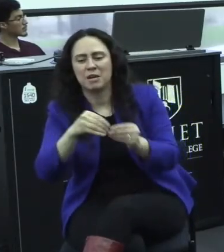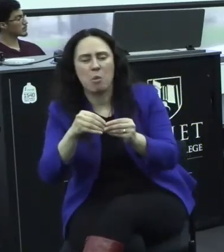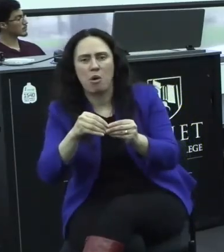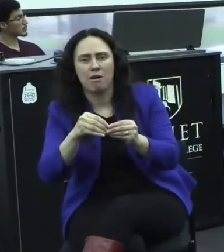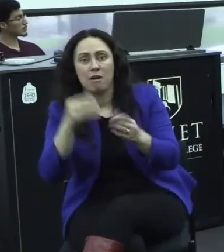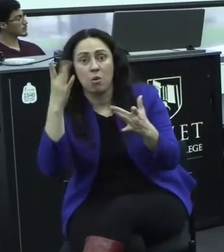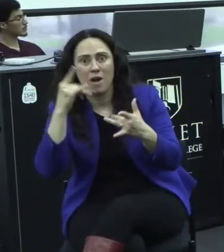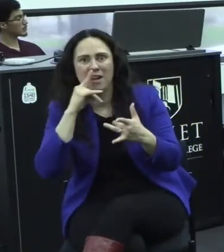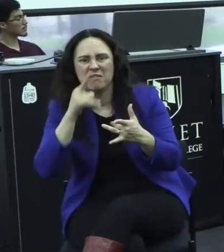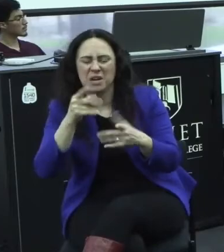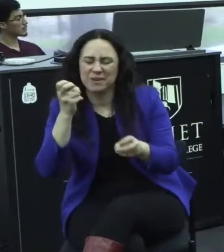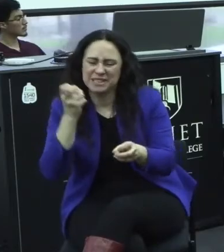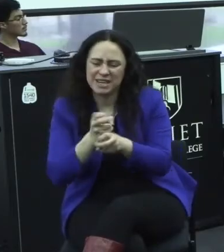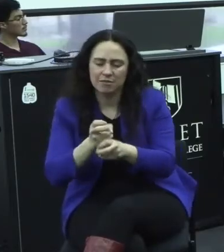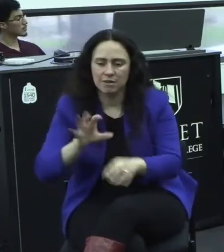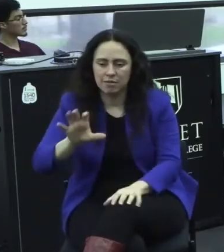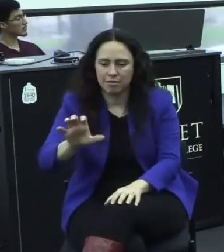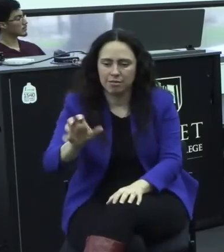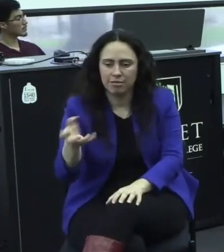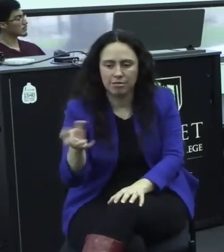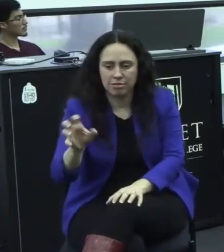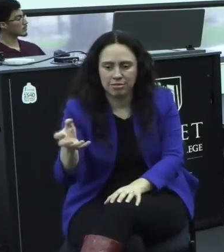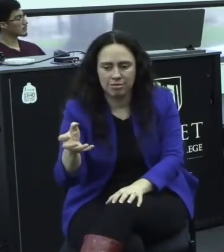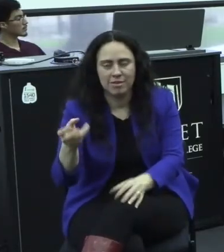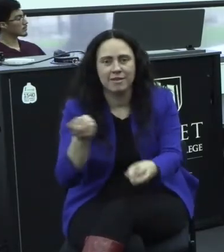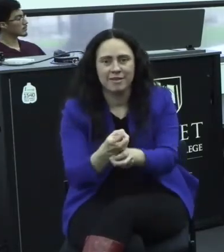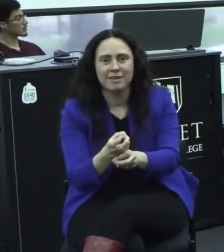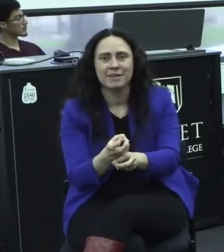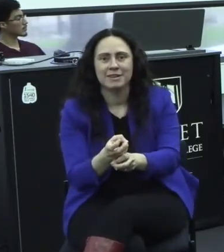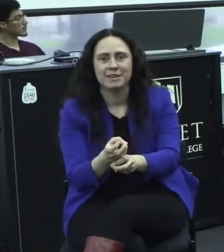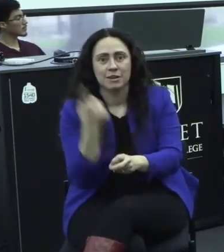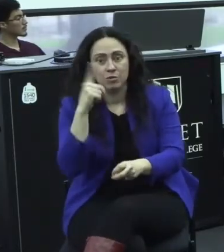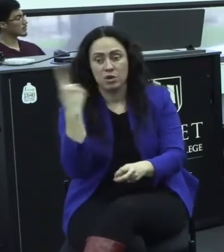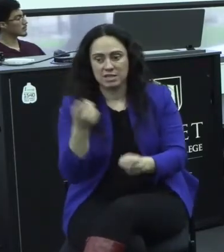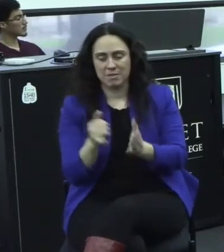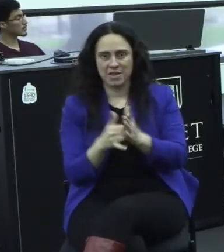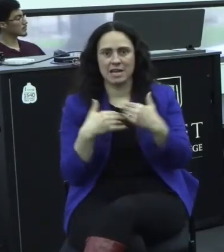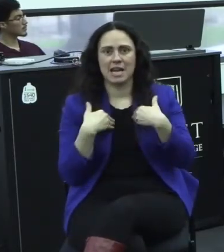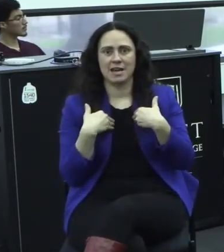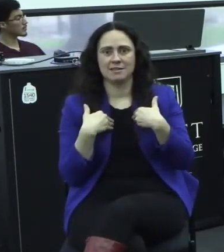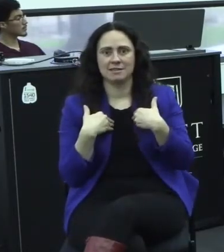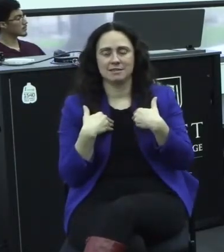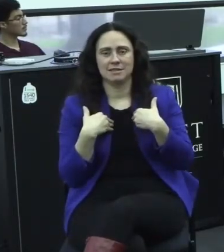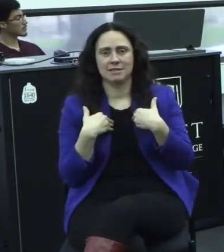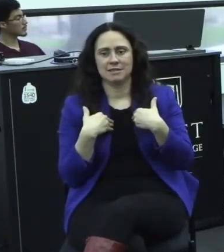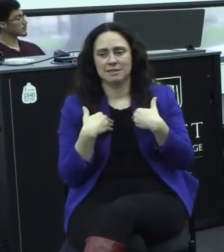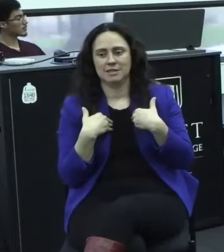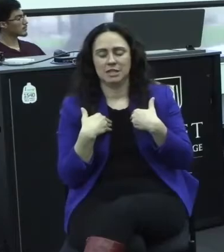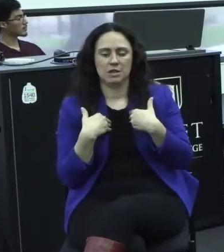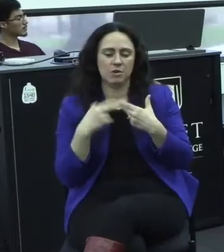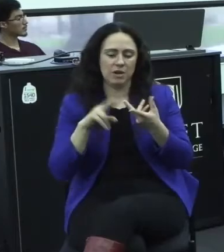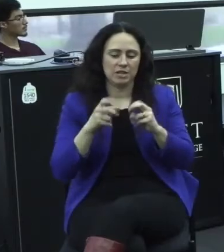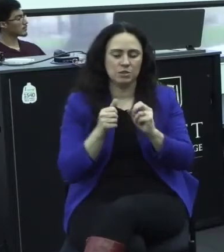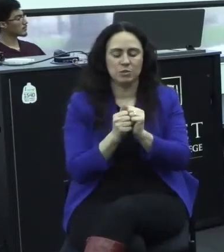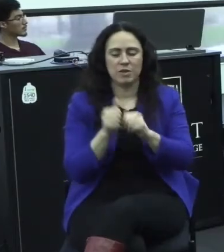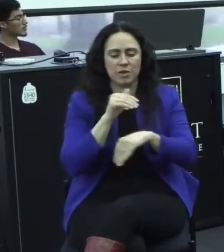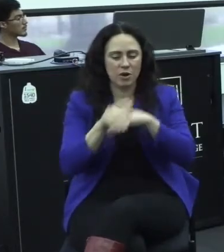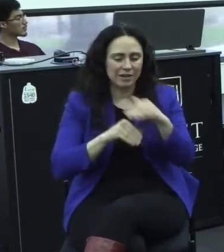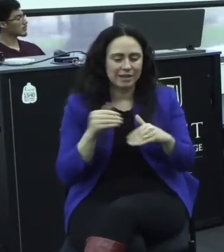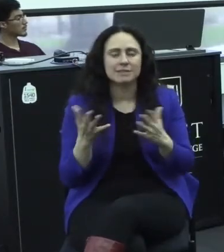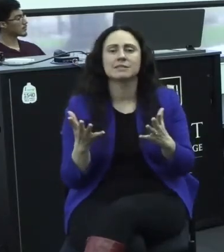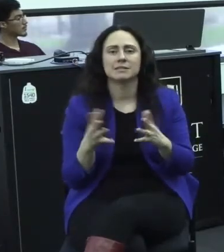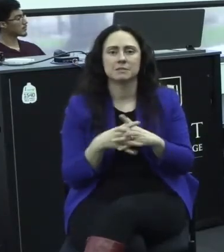very difficult to manipulate for somebody who has some dexterity difficulty